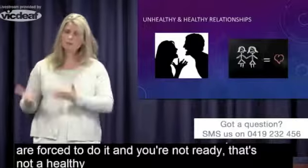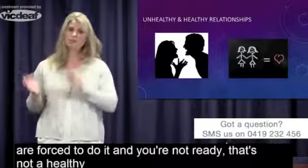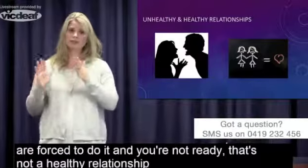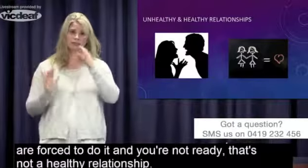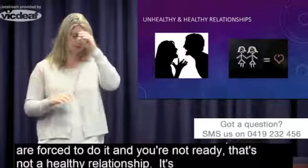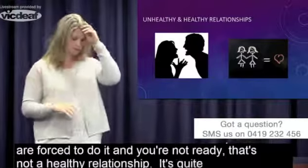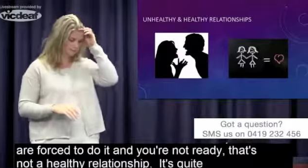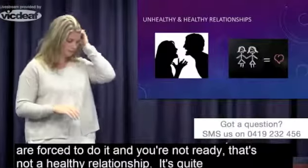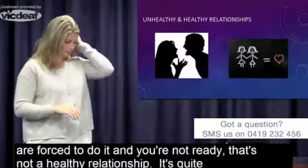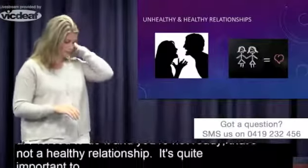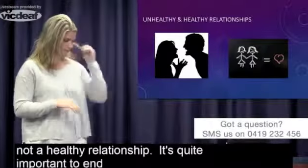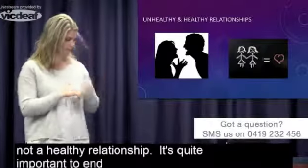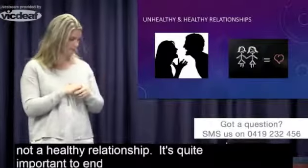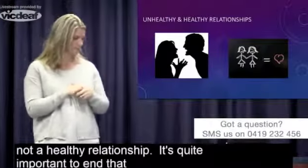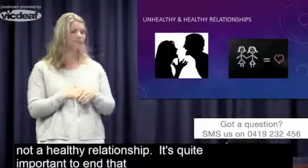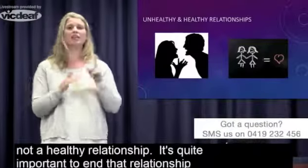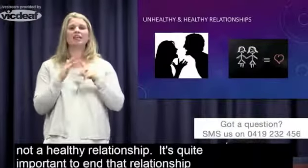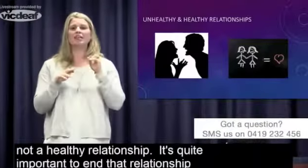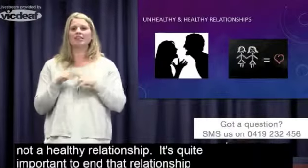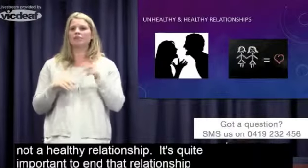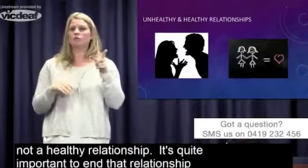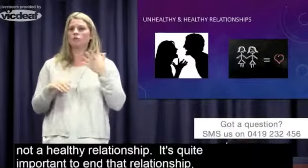that relationship because respect is paramount.